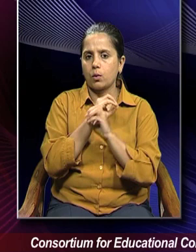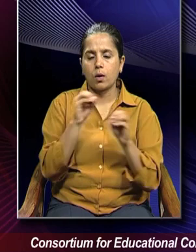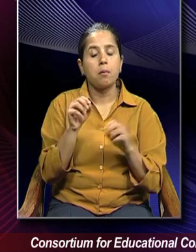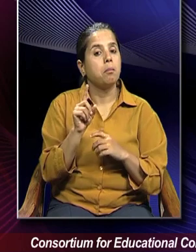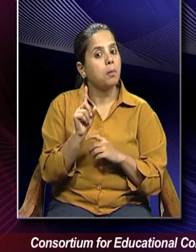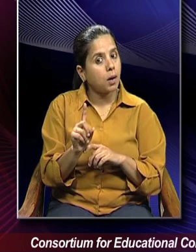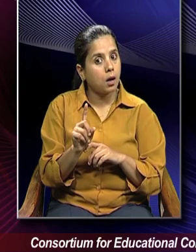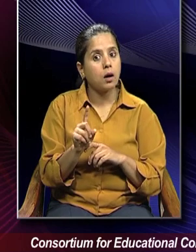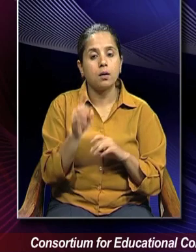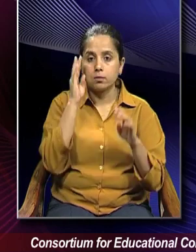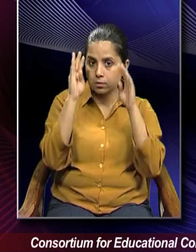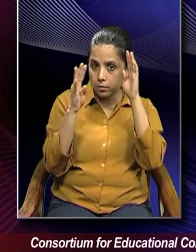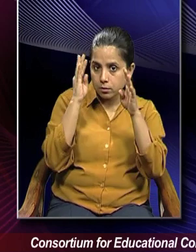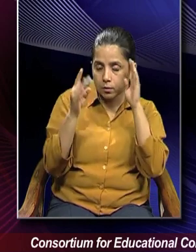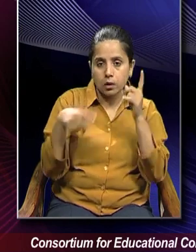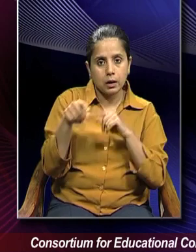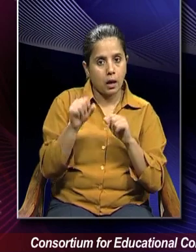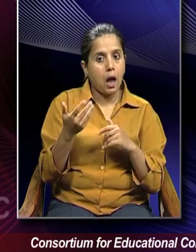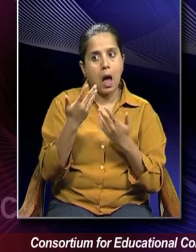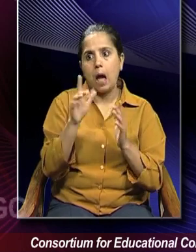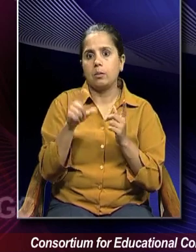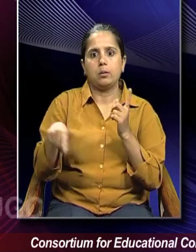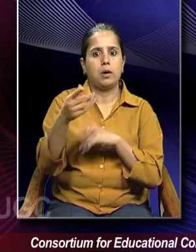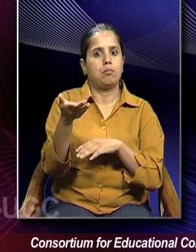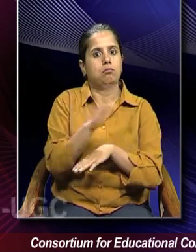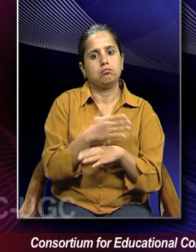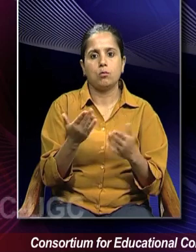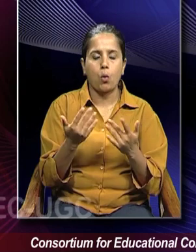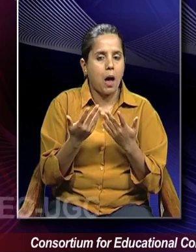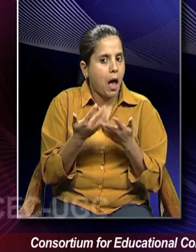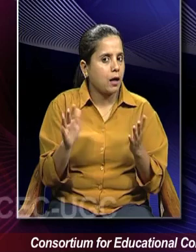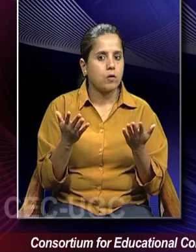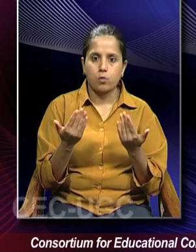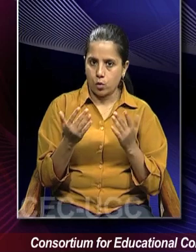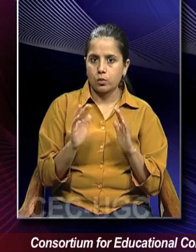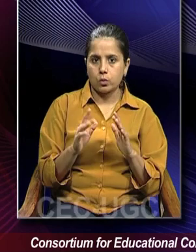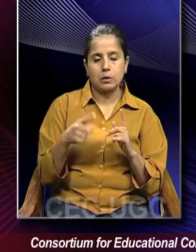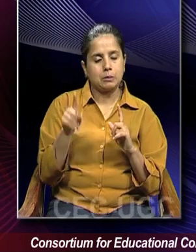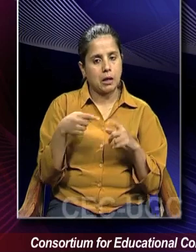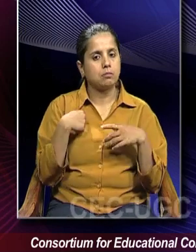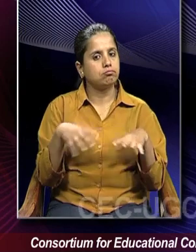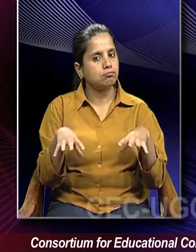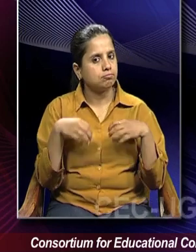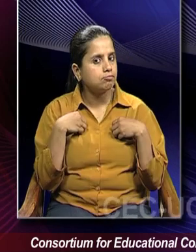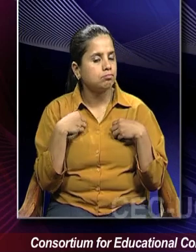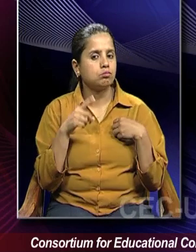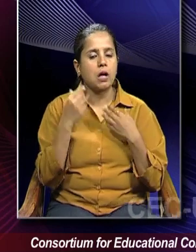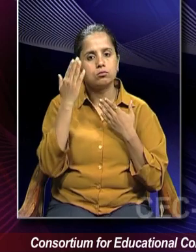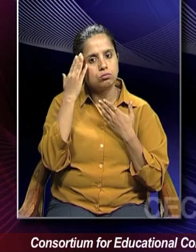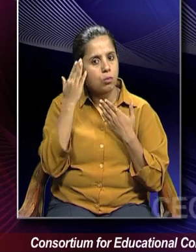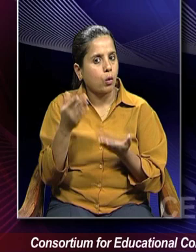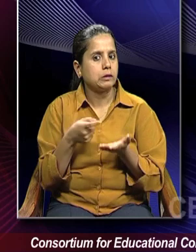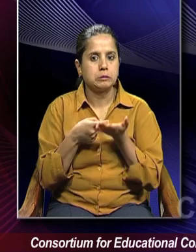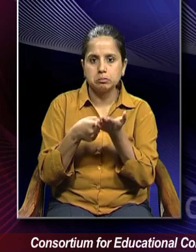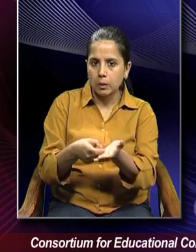course, the creativity can come from anyone and from everyone. That we should accept, that we should honor, and that